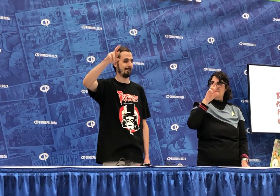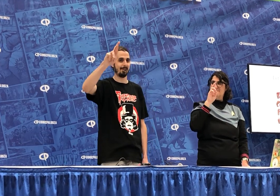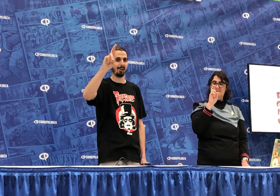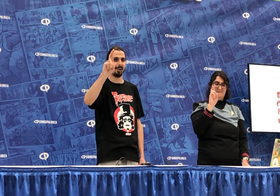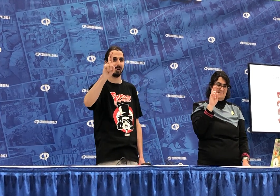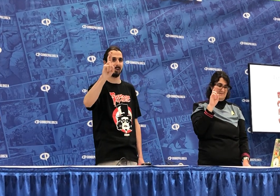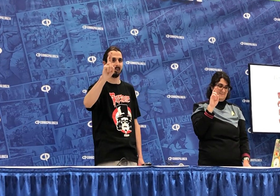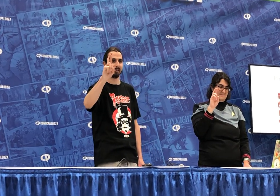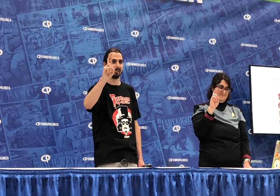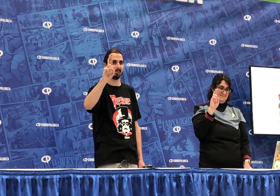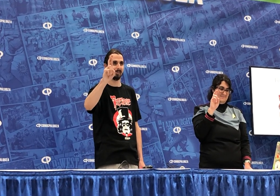R,